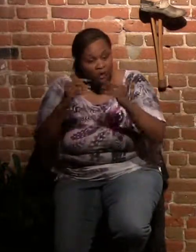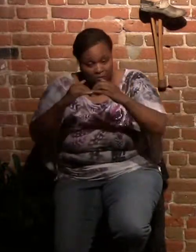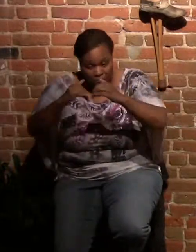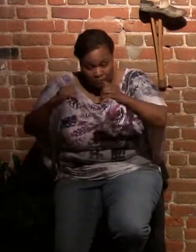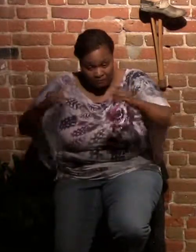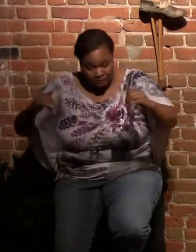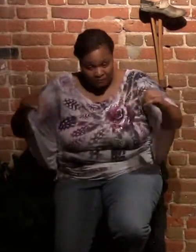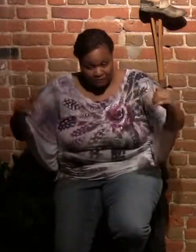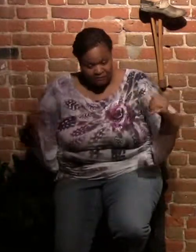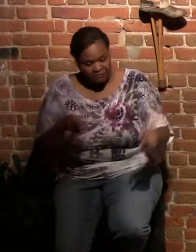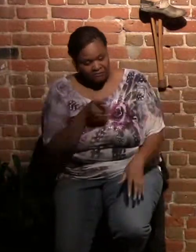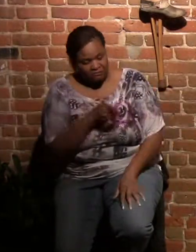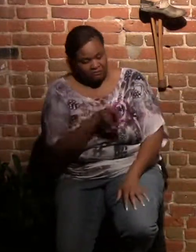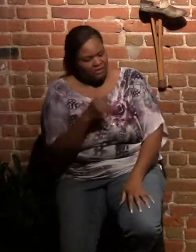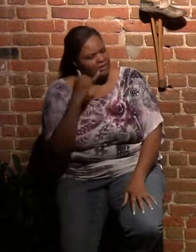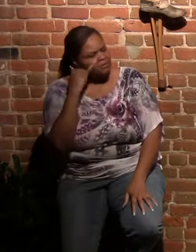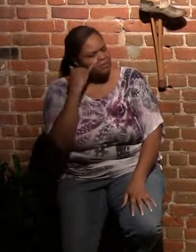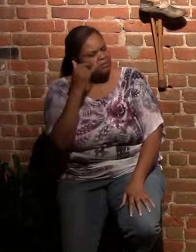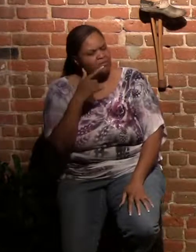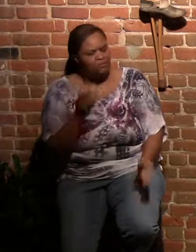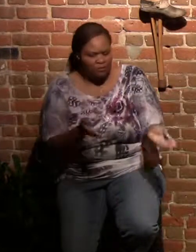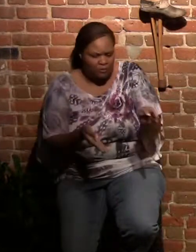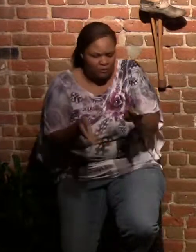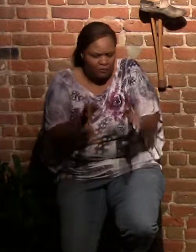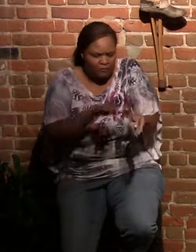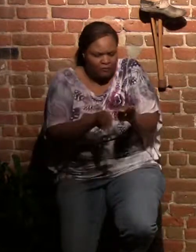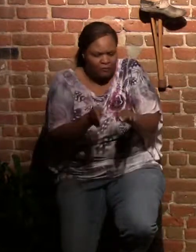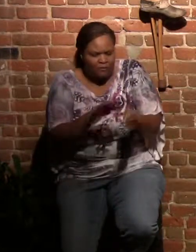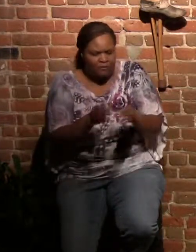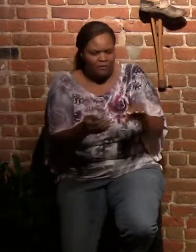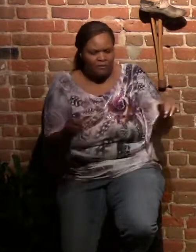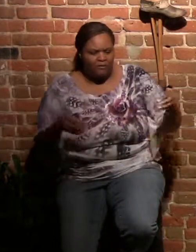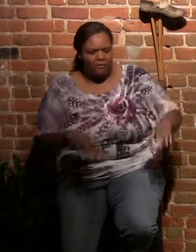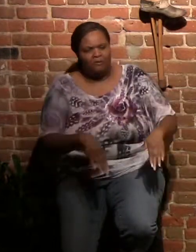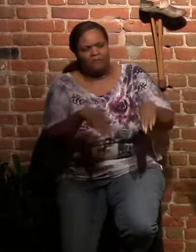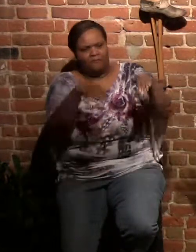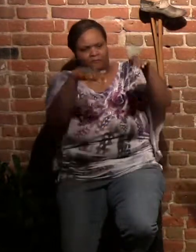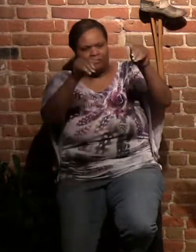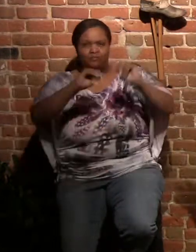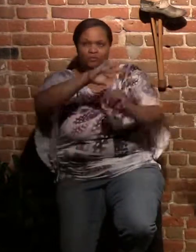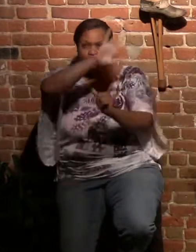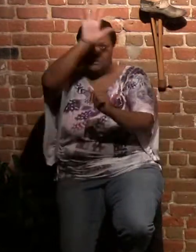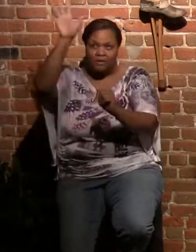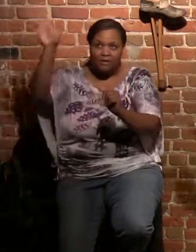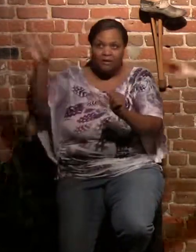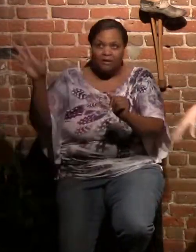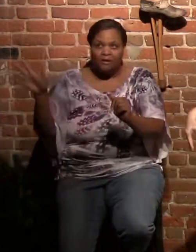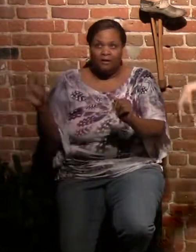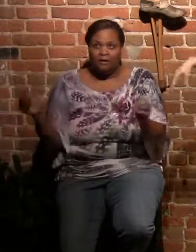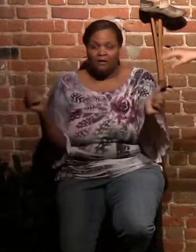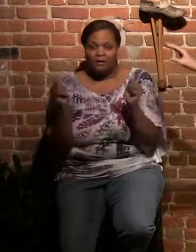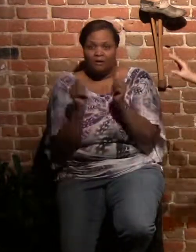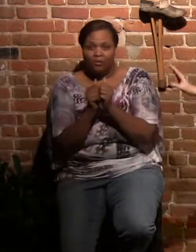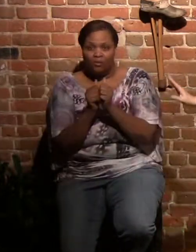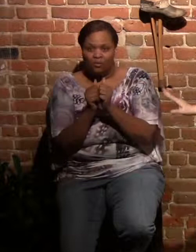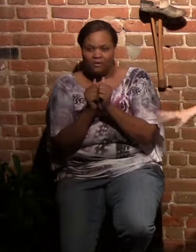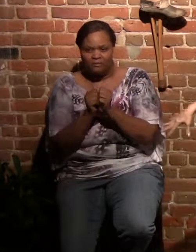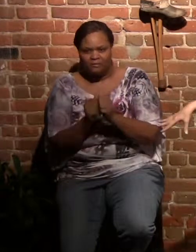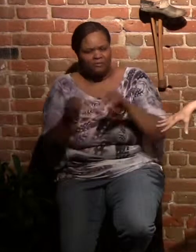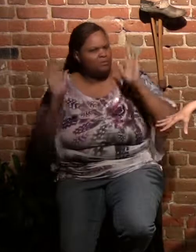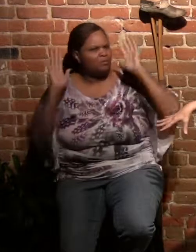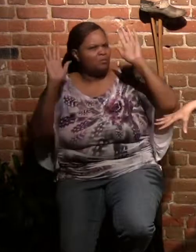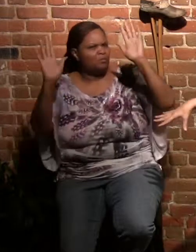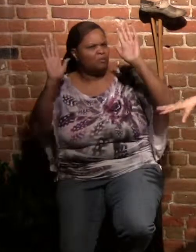atom this way? What if we folded cranes and filled the entire skyline with these